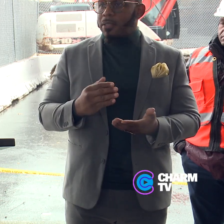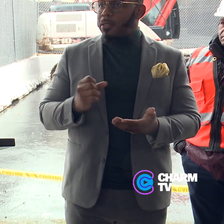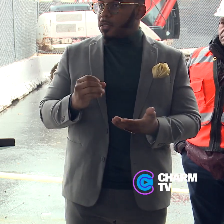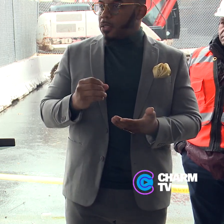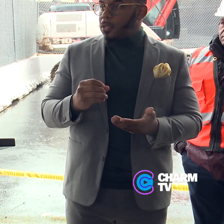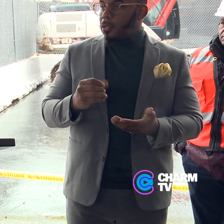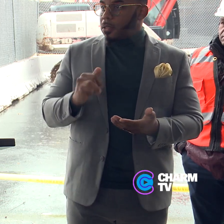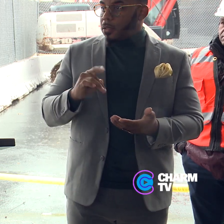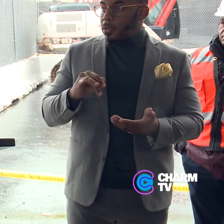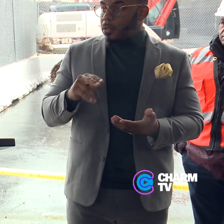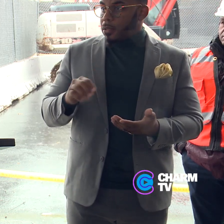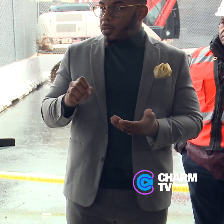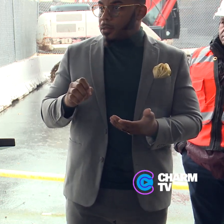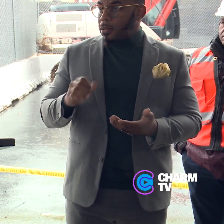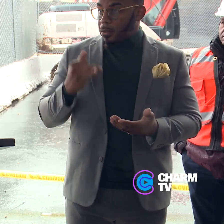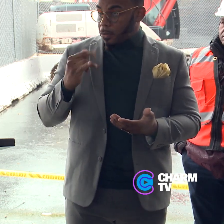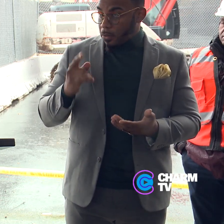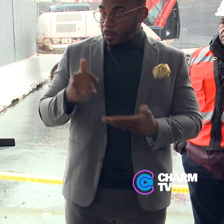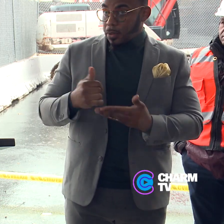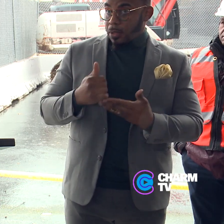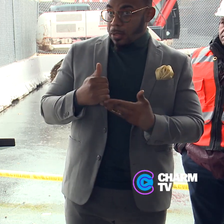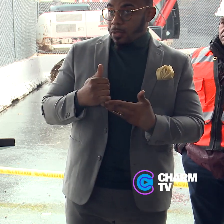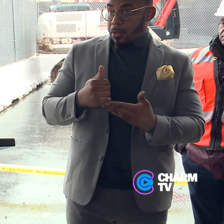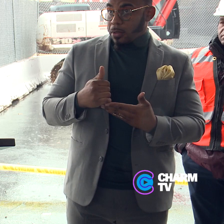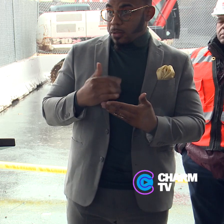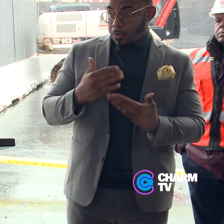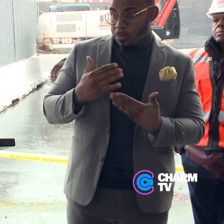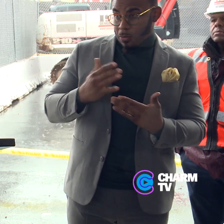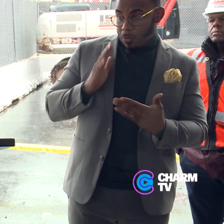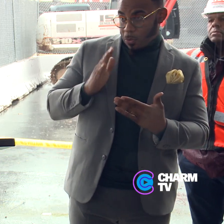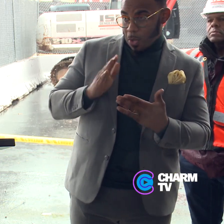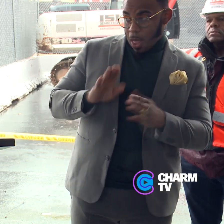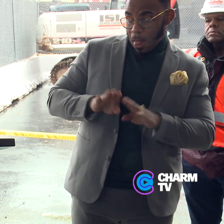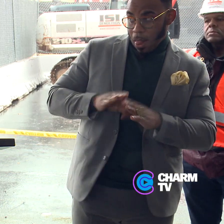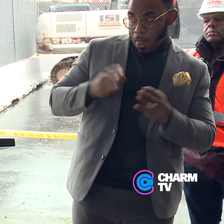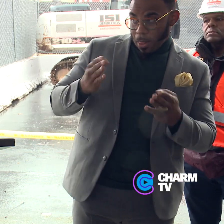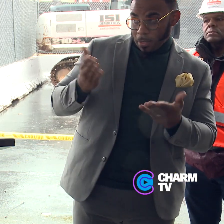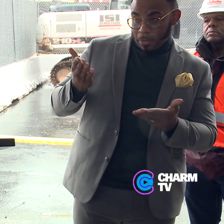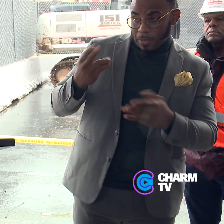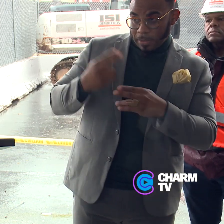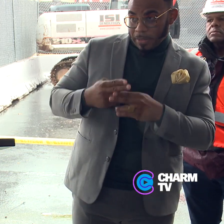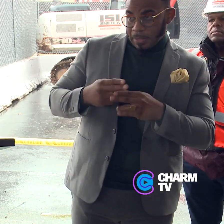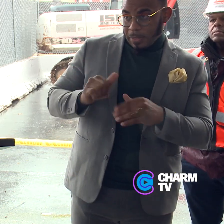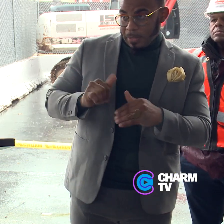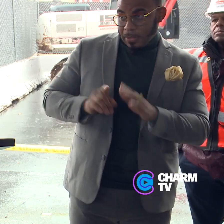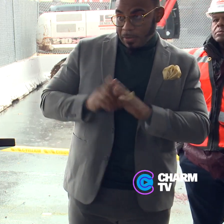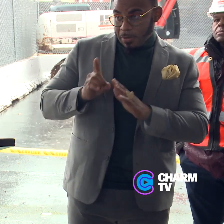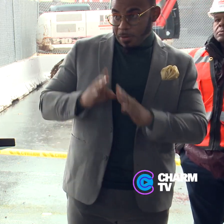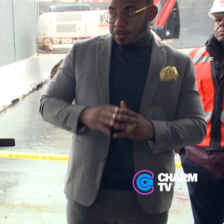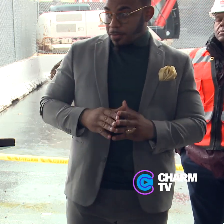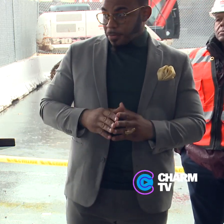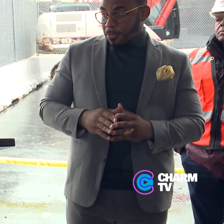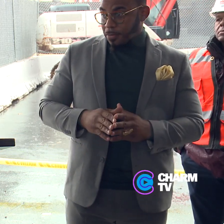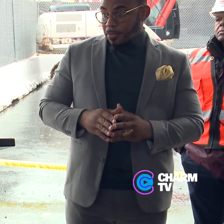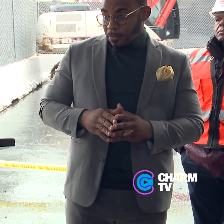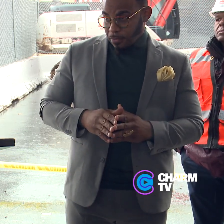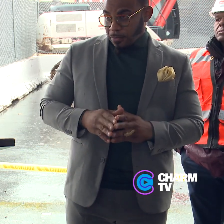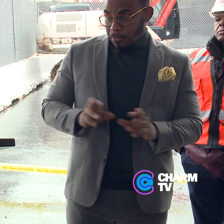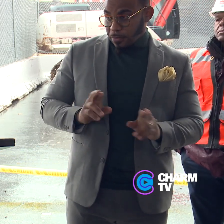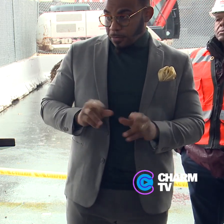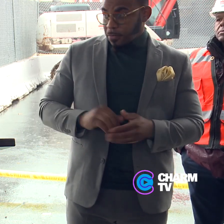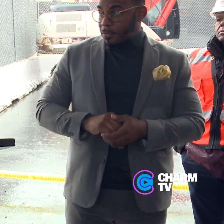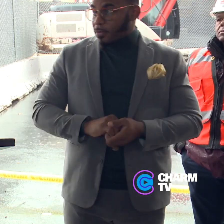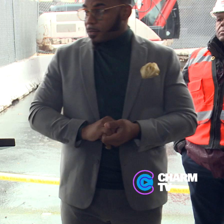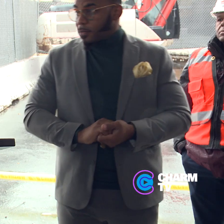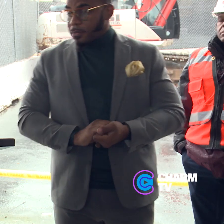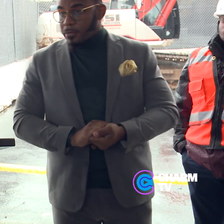So, Adeline, if you would help me here, we're gonna unveil the name of this development. If I could ask our elected